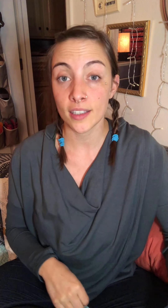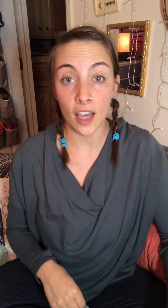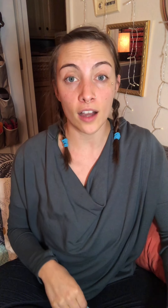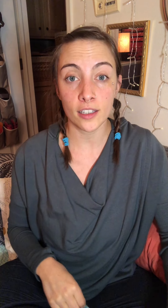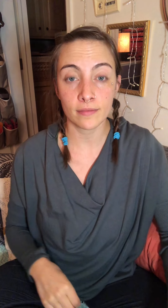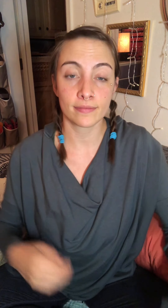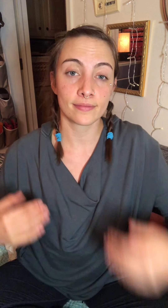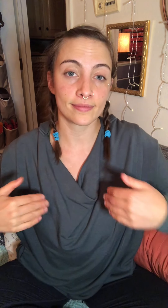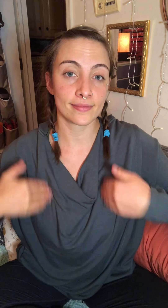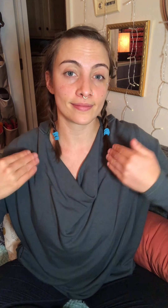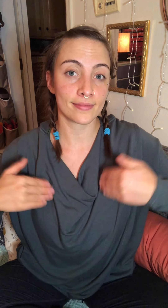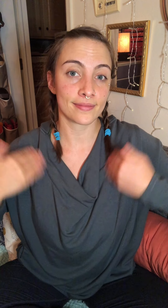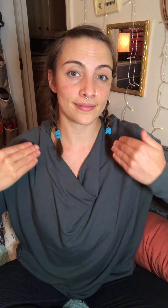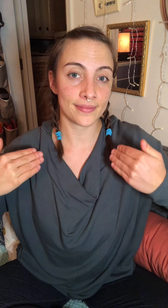young,